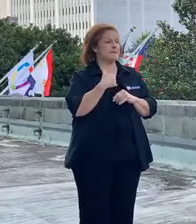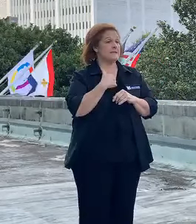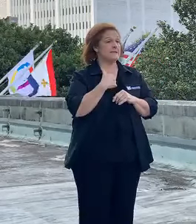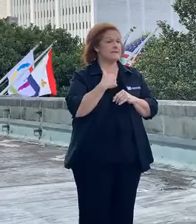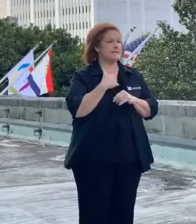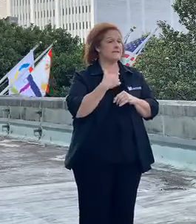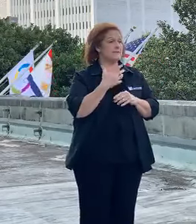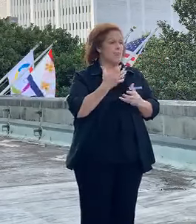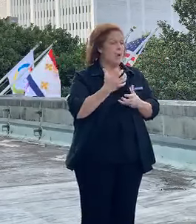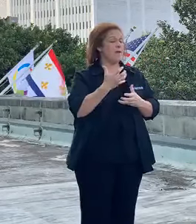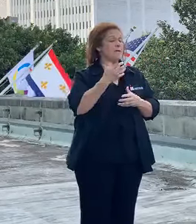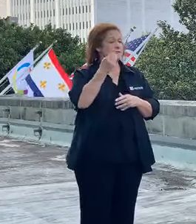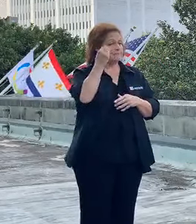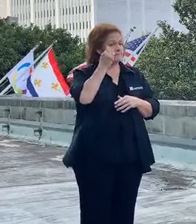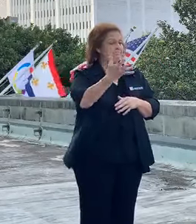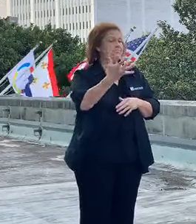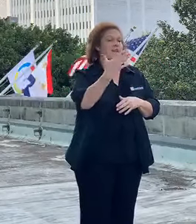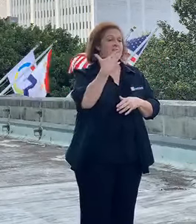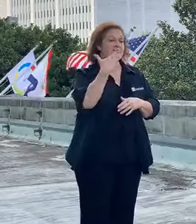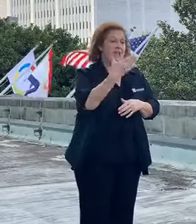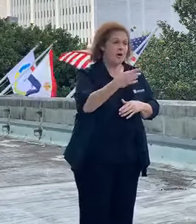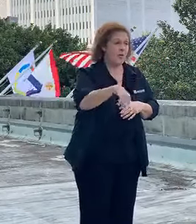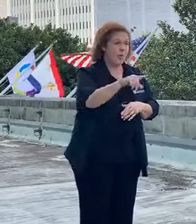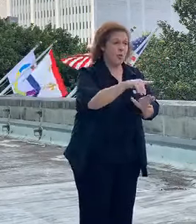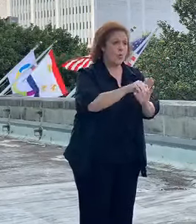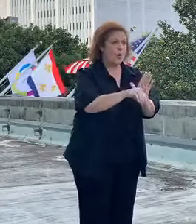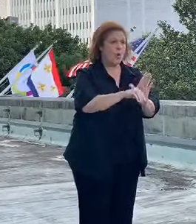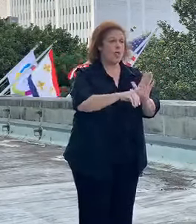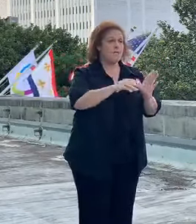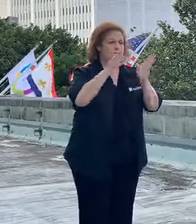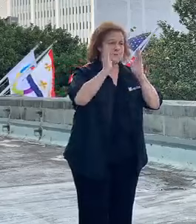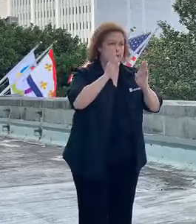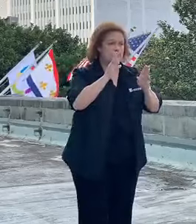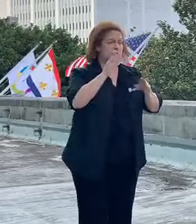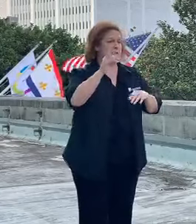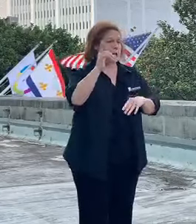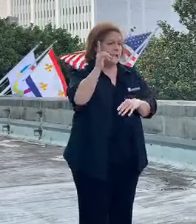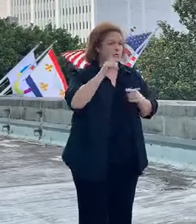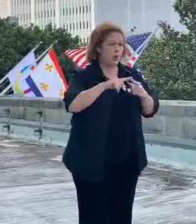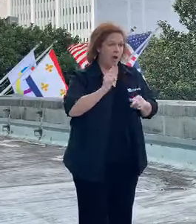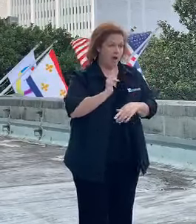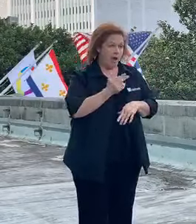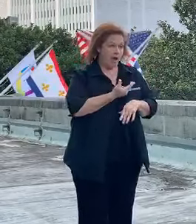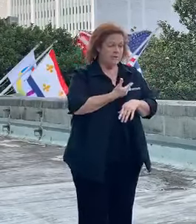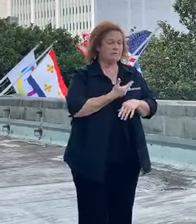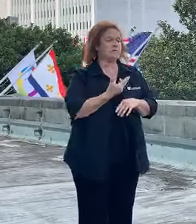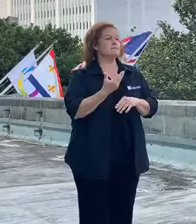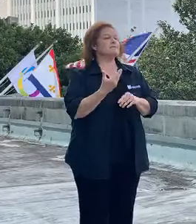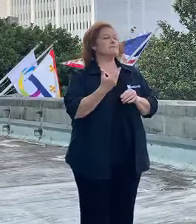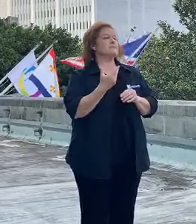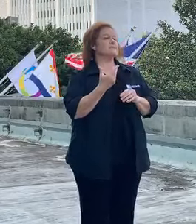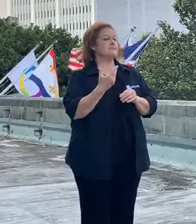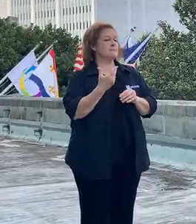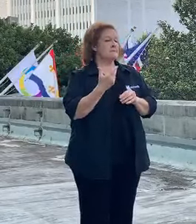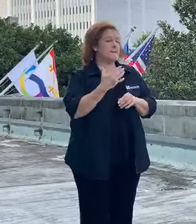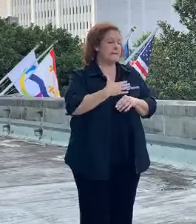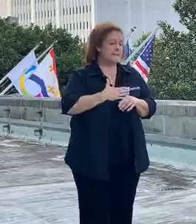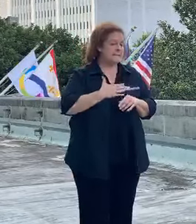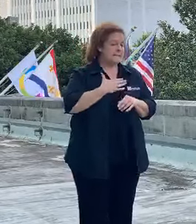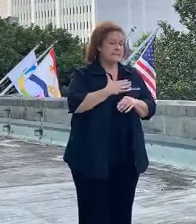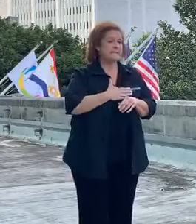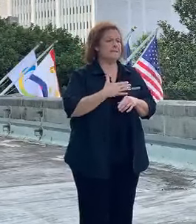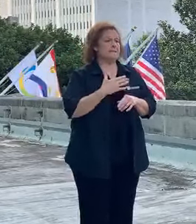and I just want to say thank you, New Orleans, for listening to us. Please pay attention, and please, a week